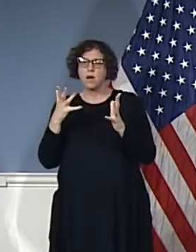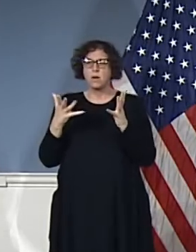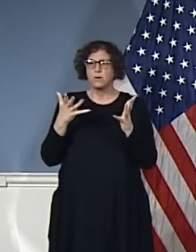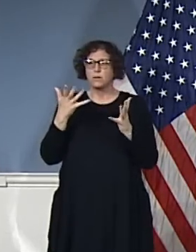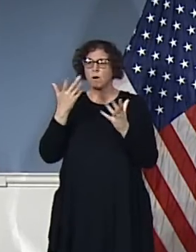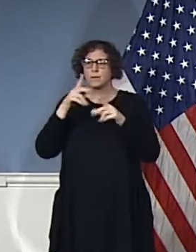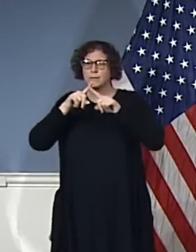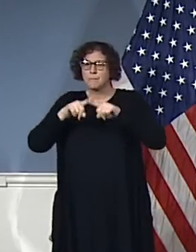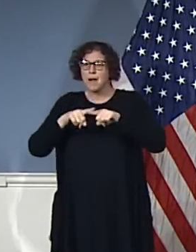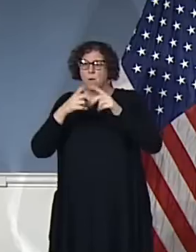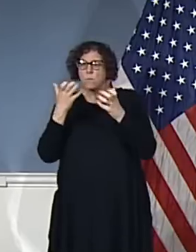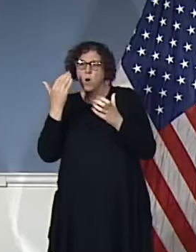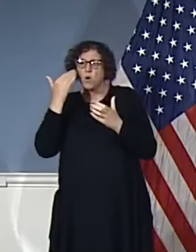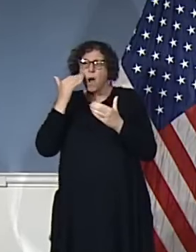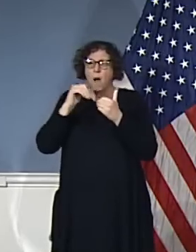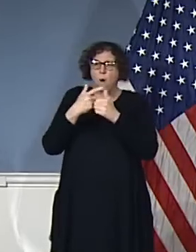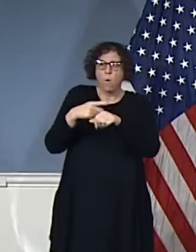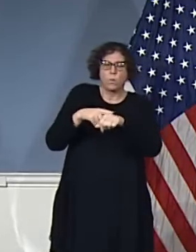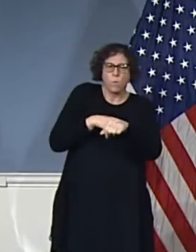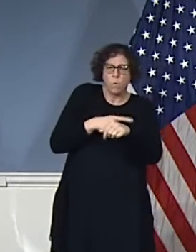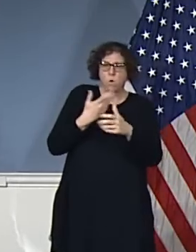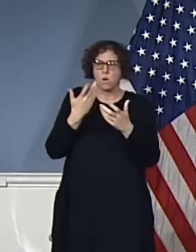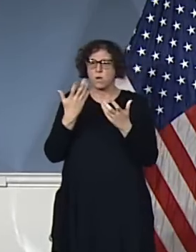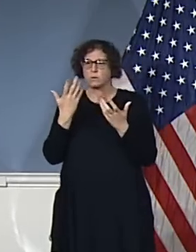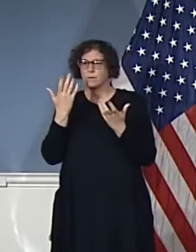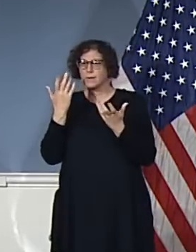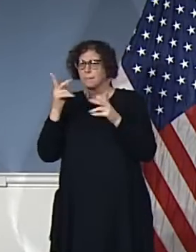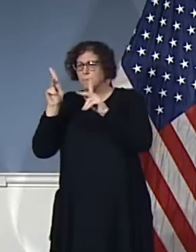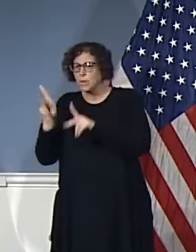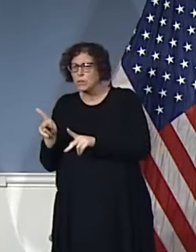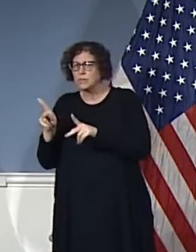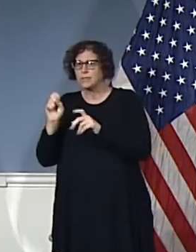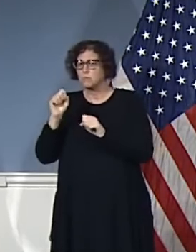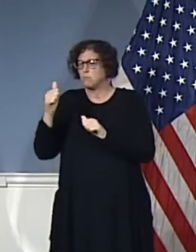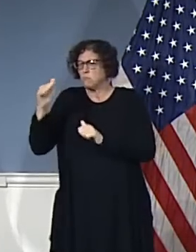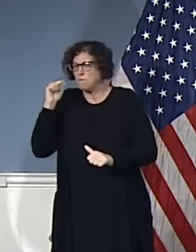might look like if you encountered anyone particularly obstinate.